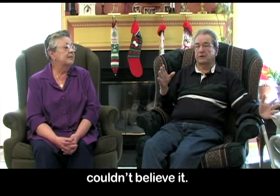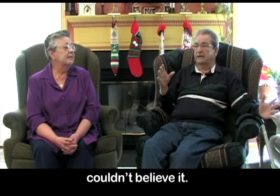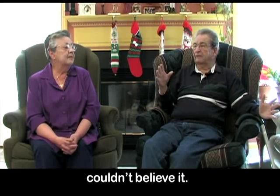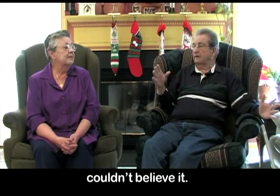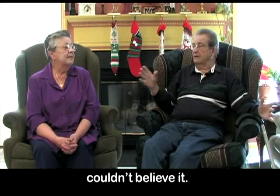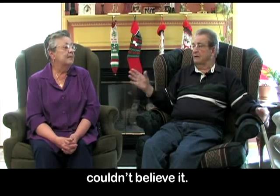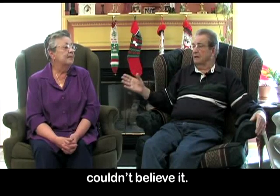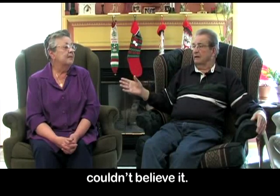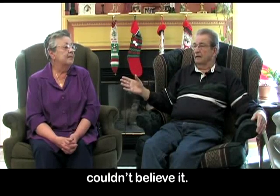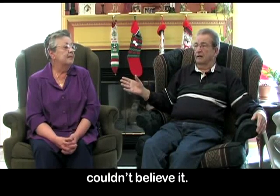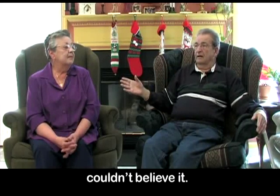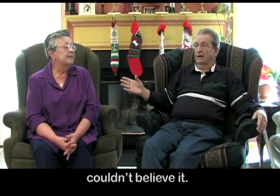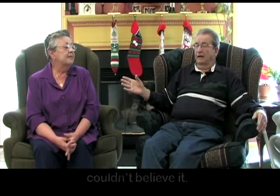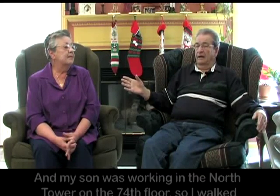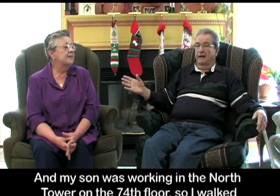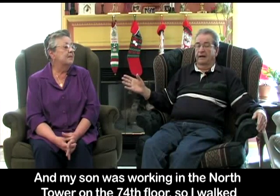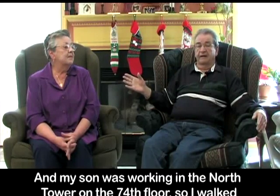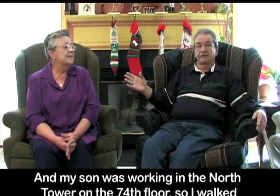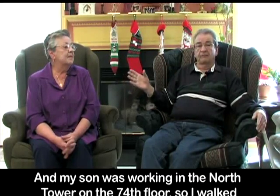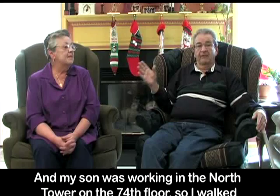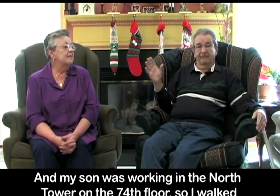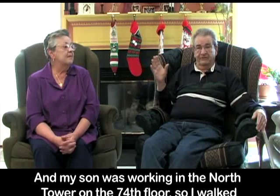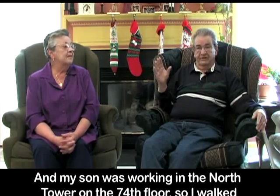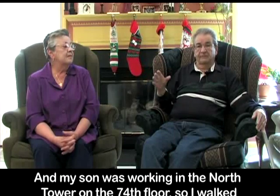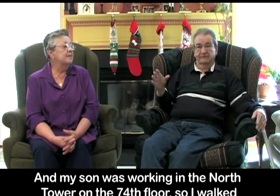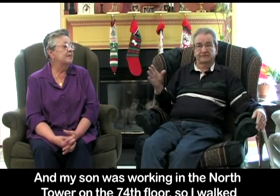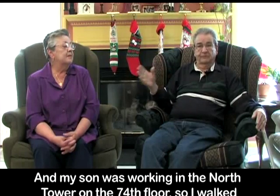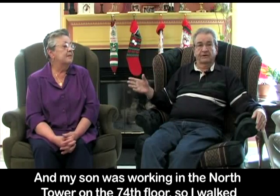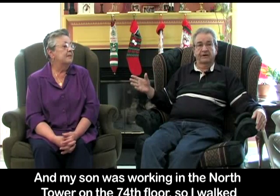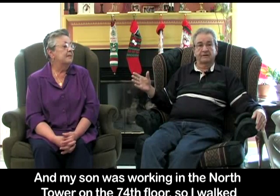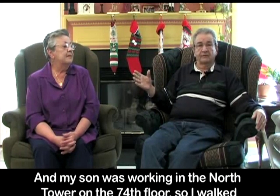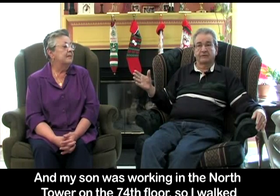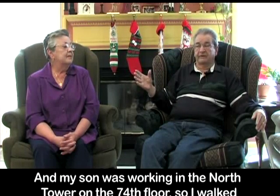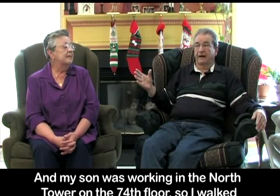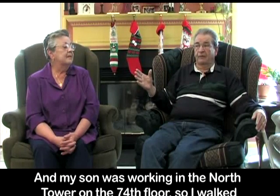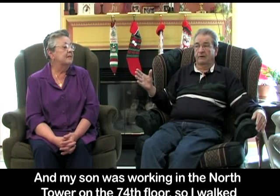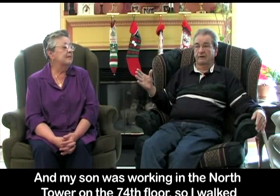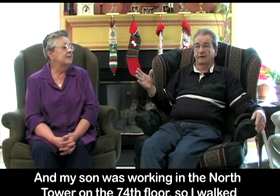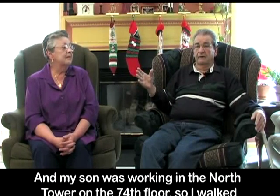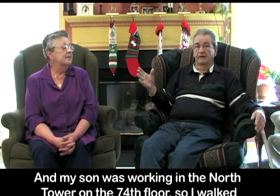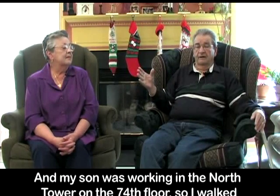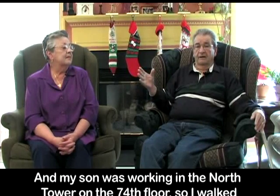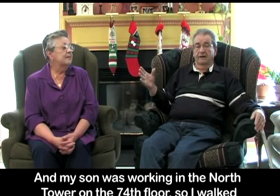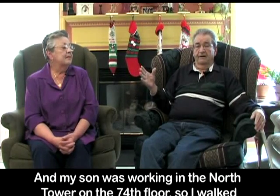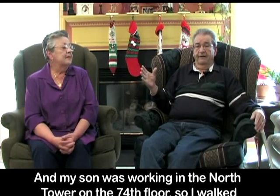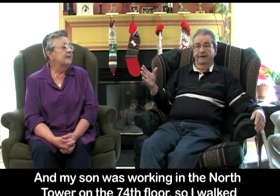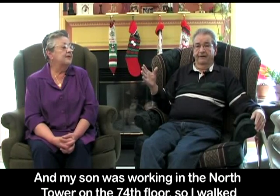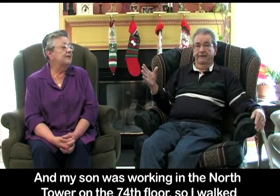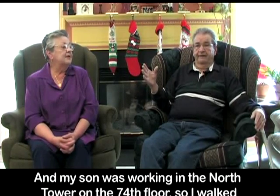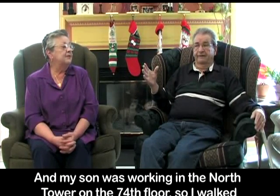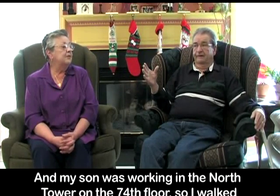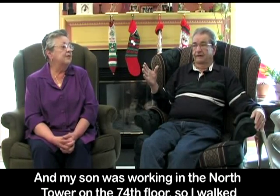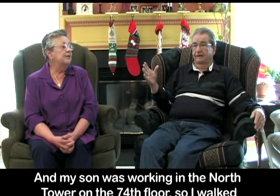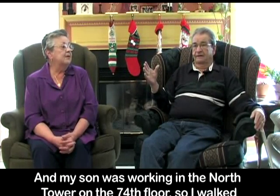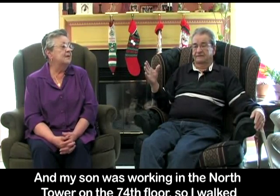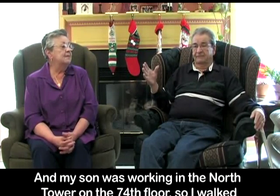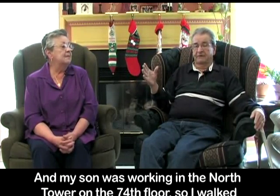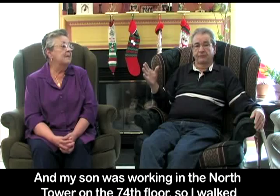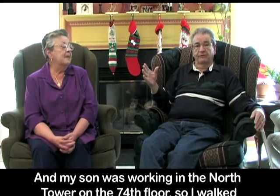believe it. And my son was working in the North Tower, and on the 74th